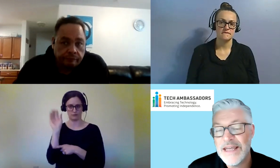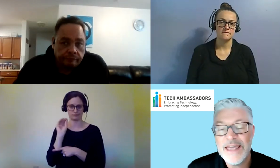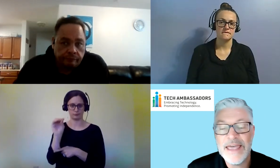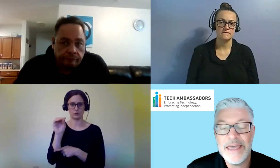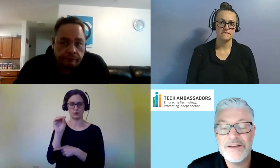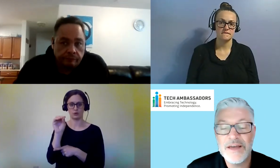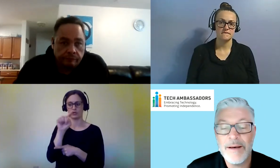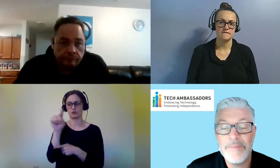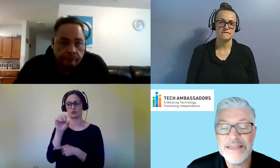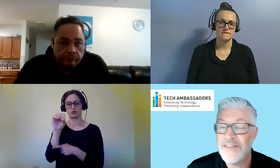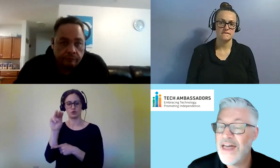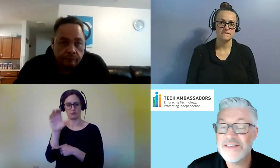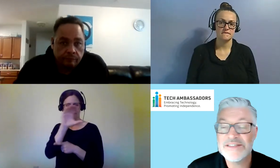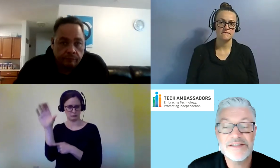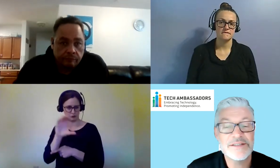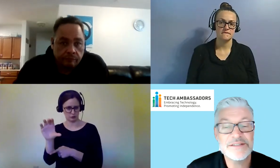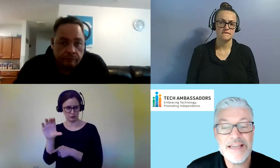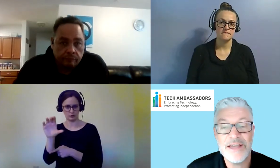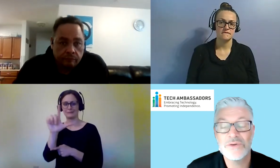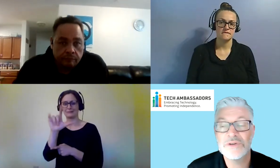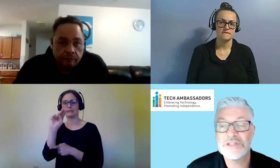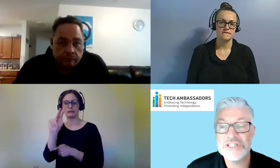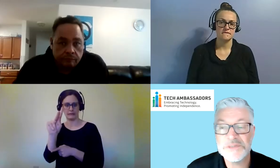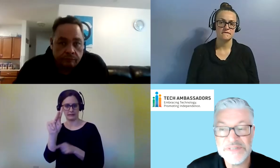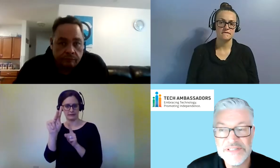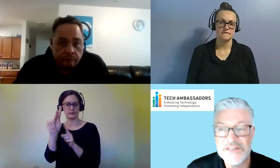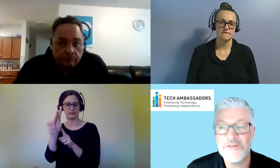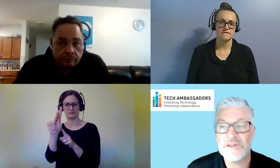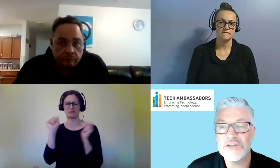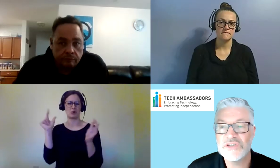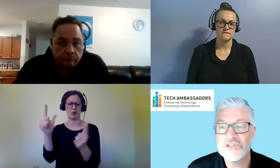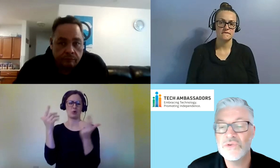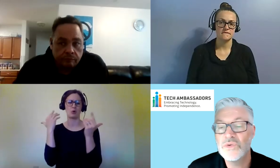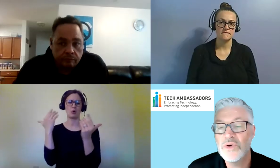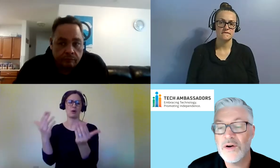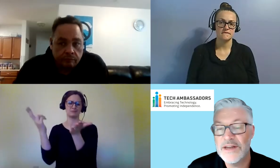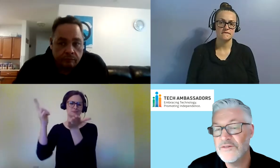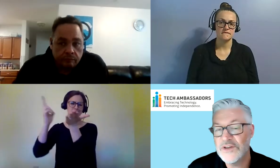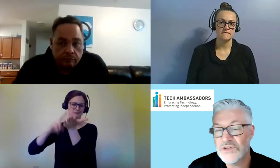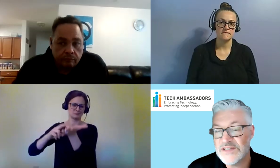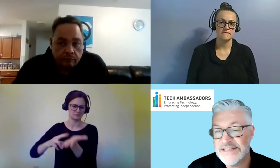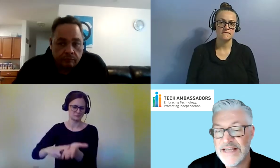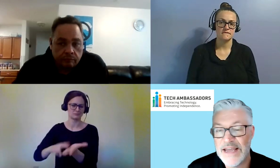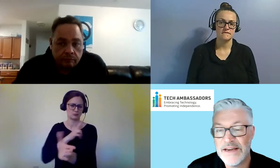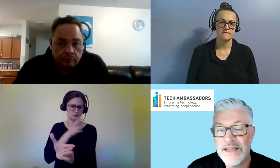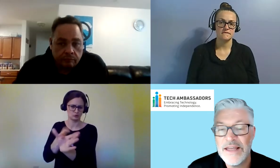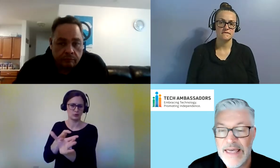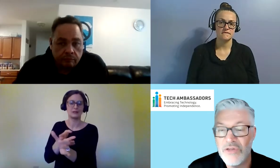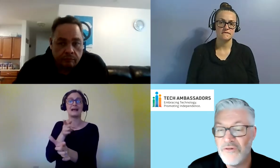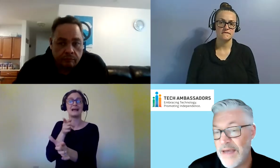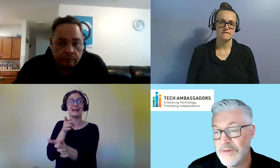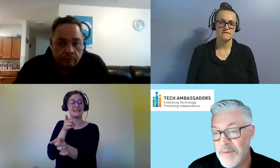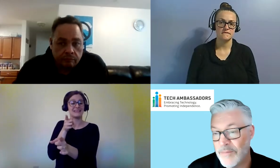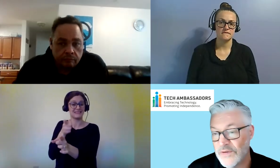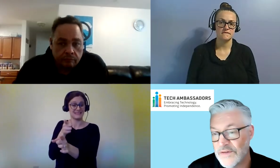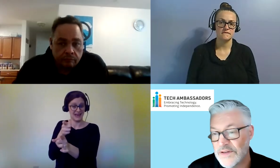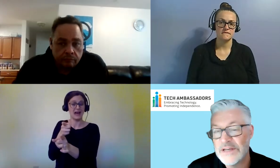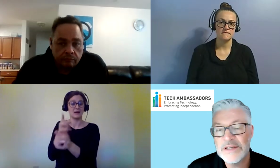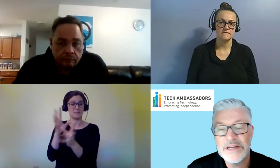that. And again, that is tailored specifically to our individuals in the state and their